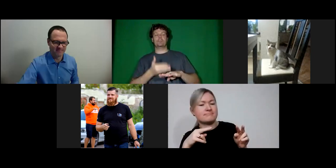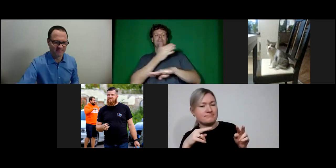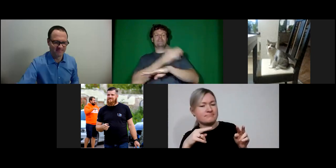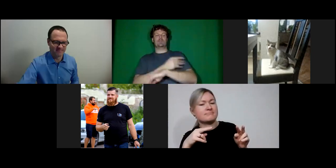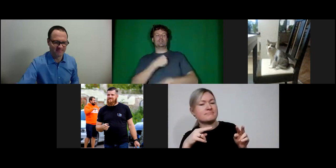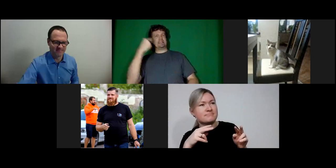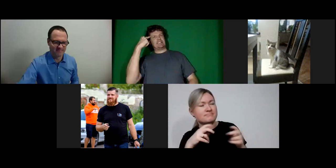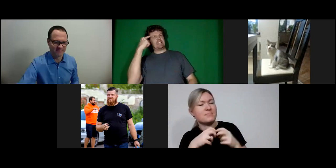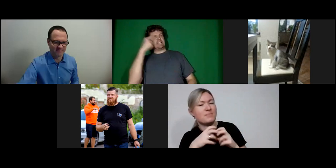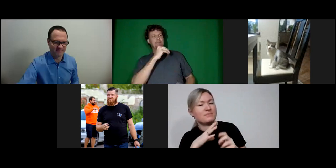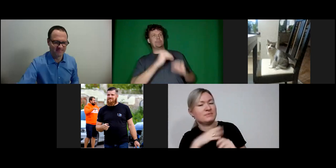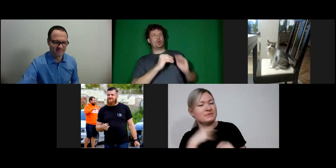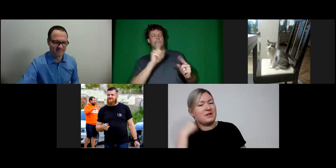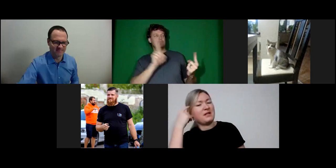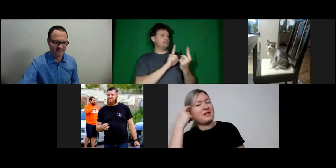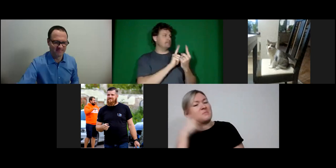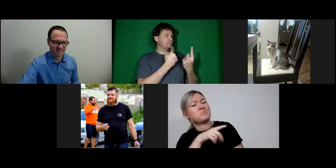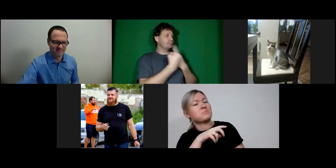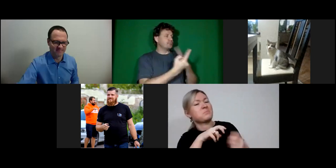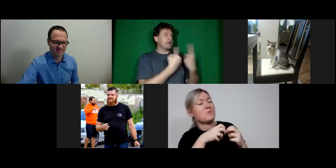problem or a mental problem.